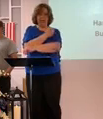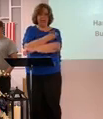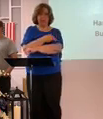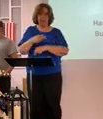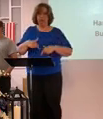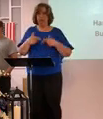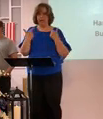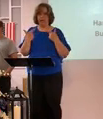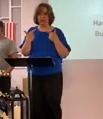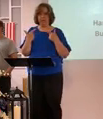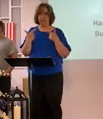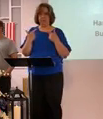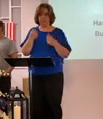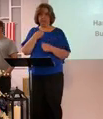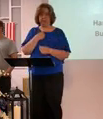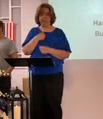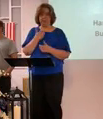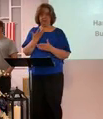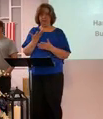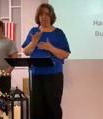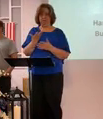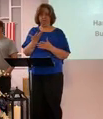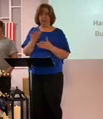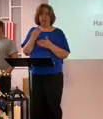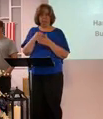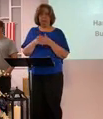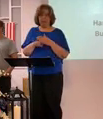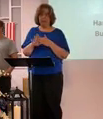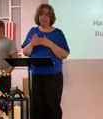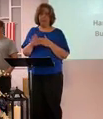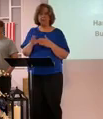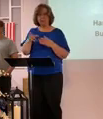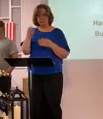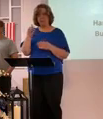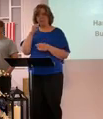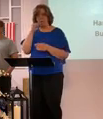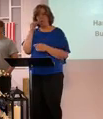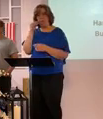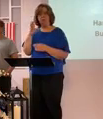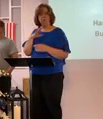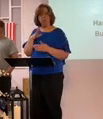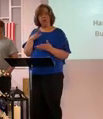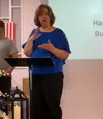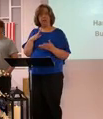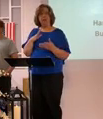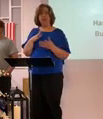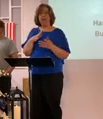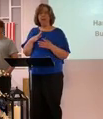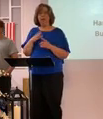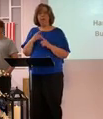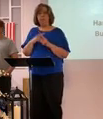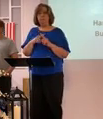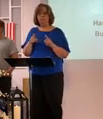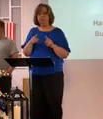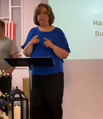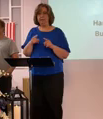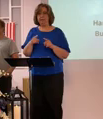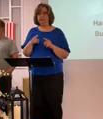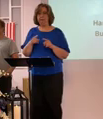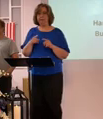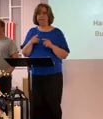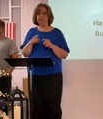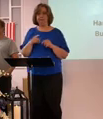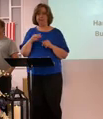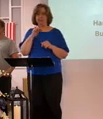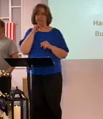life. Like, with myself, I just went in the hospital to have babies and came home. Like, I've never really known anyone